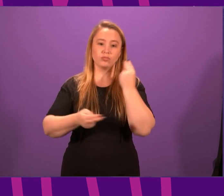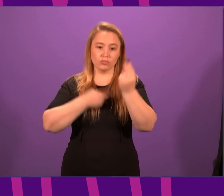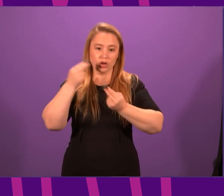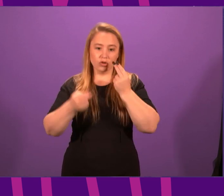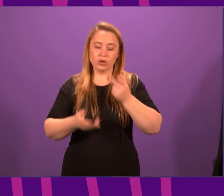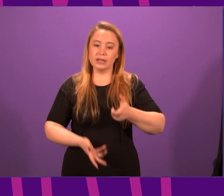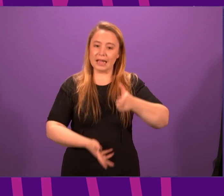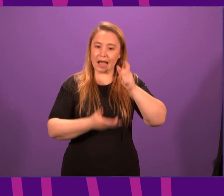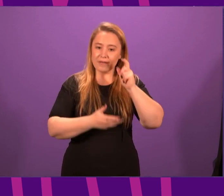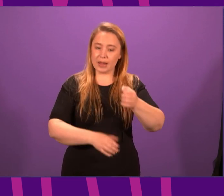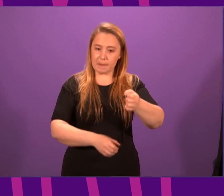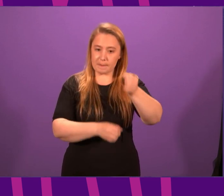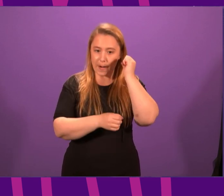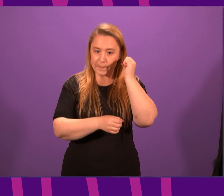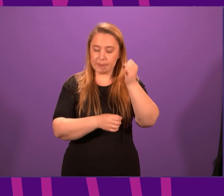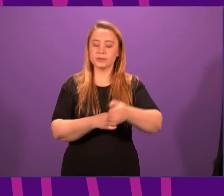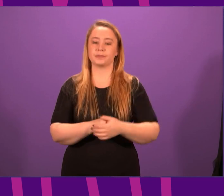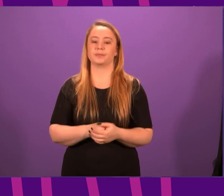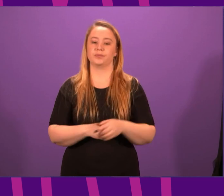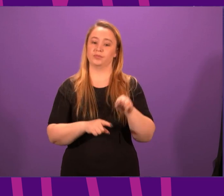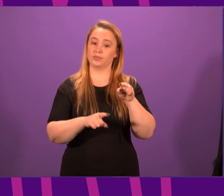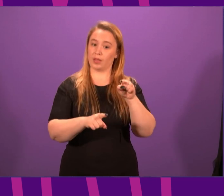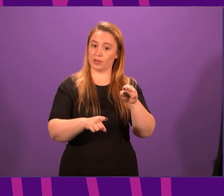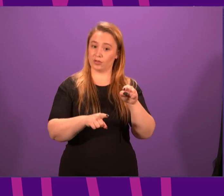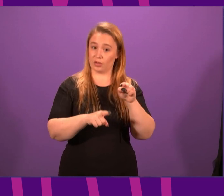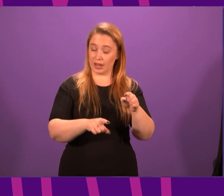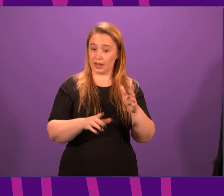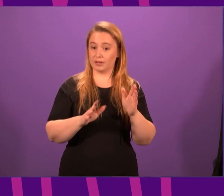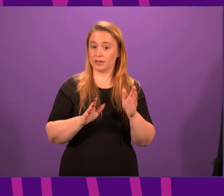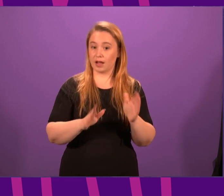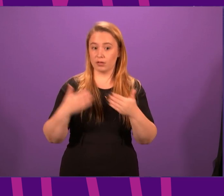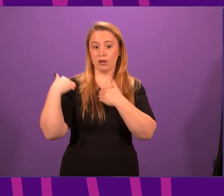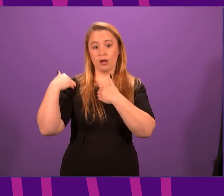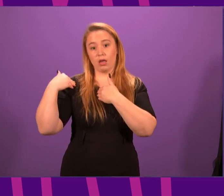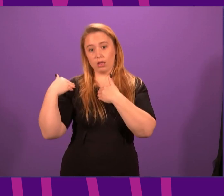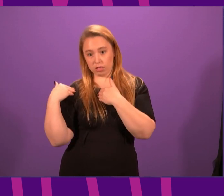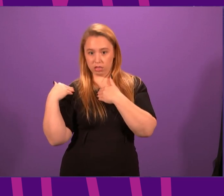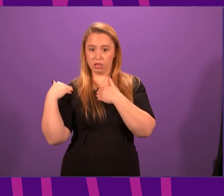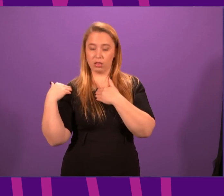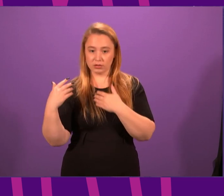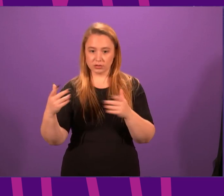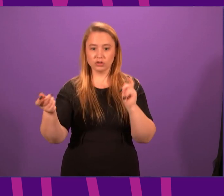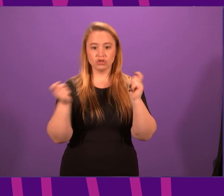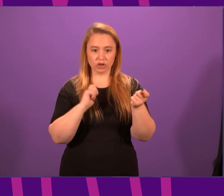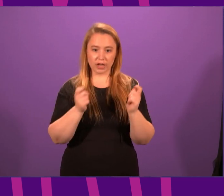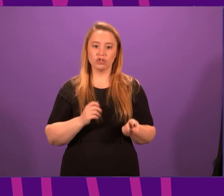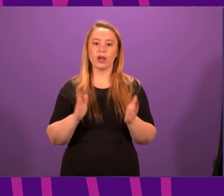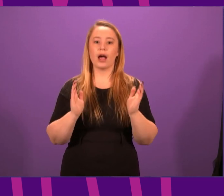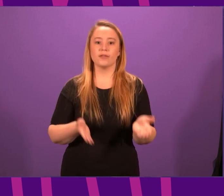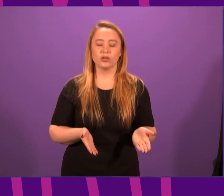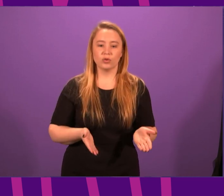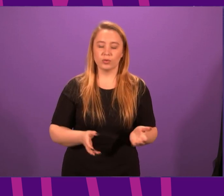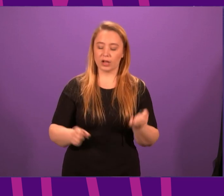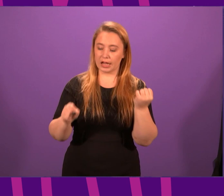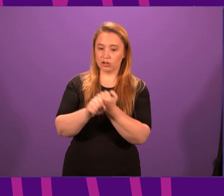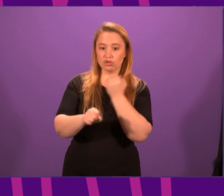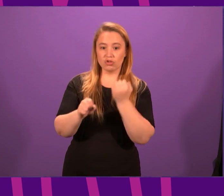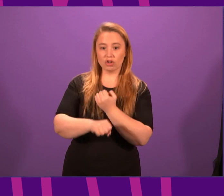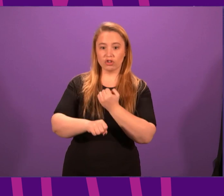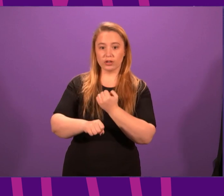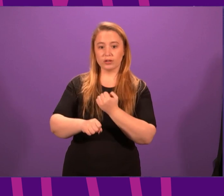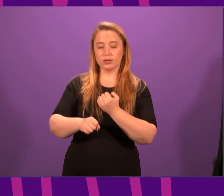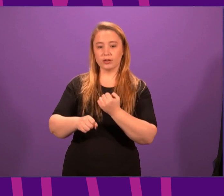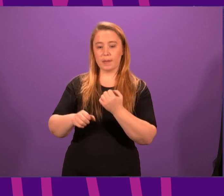they are expected to be bearing the brunt of some of the changes. Construction and manufacturing